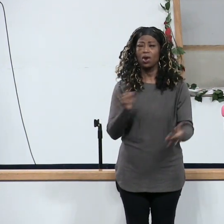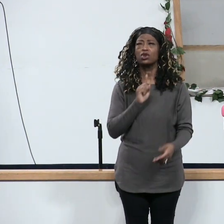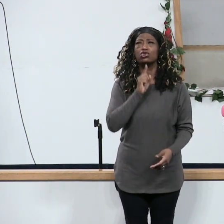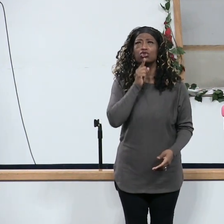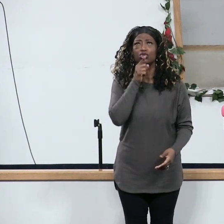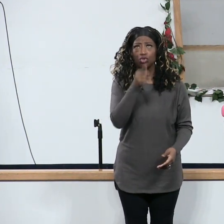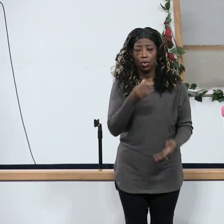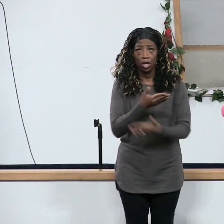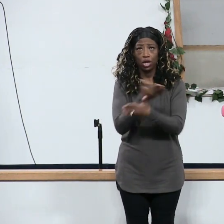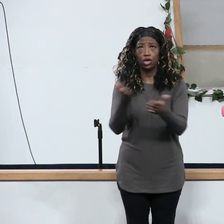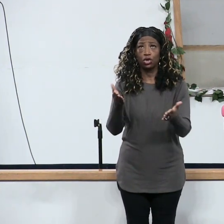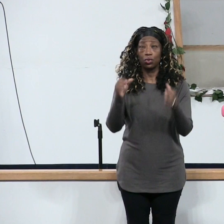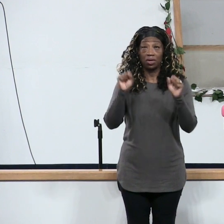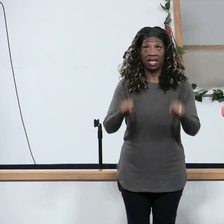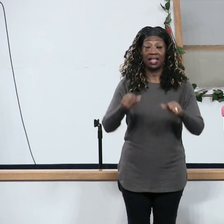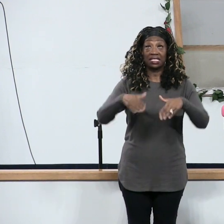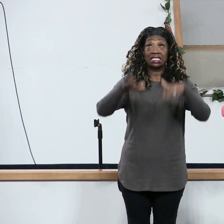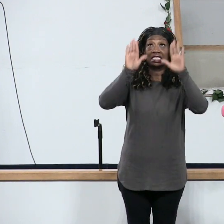him.